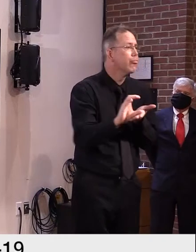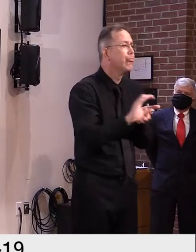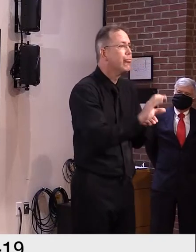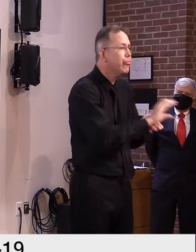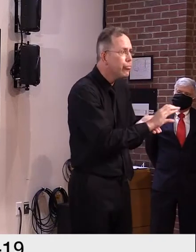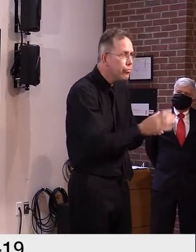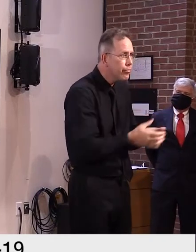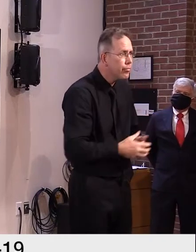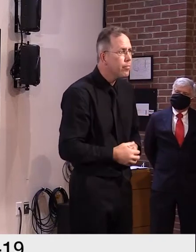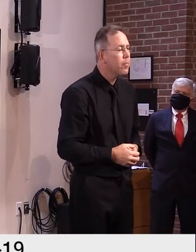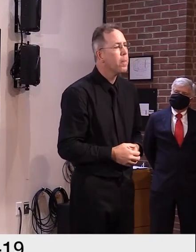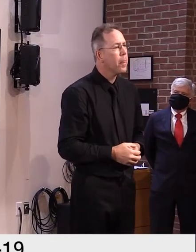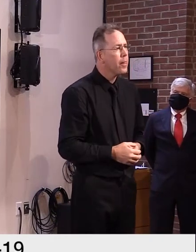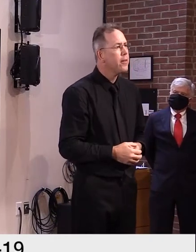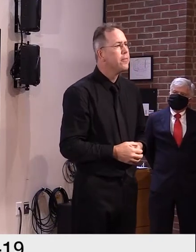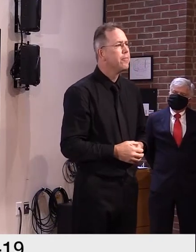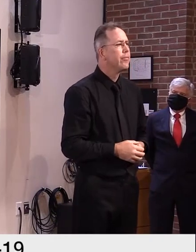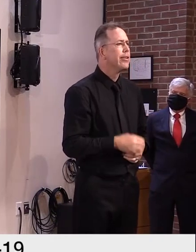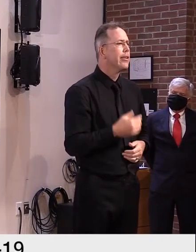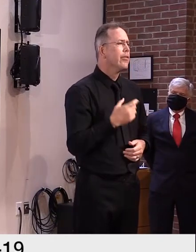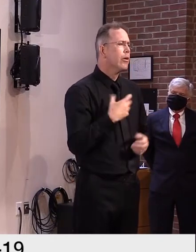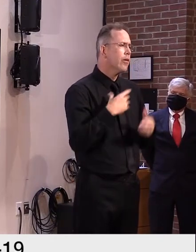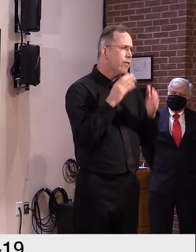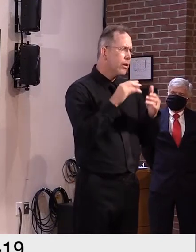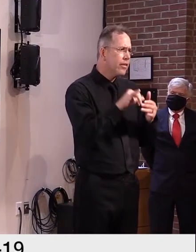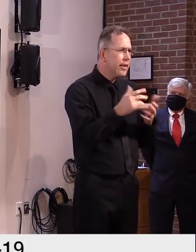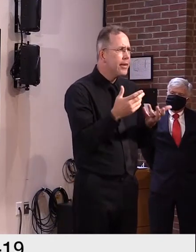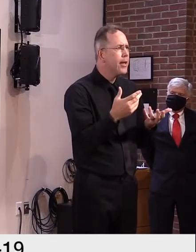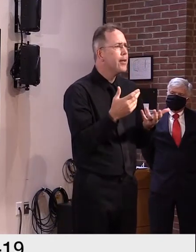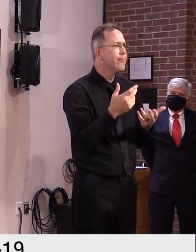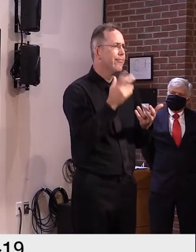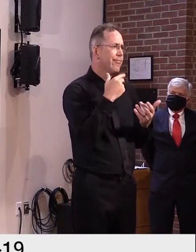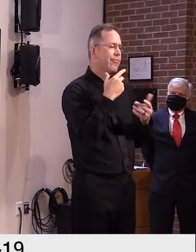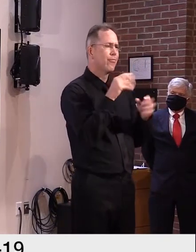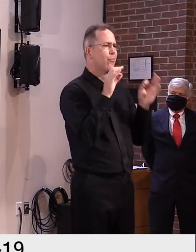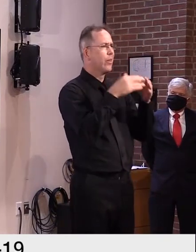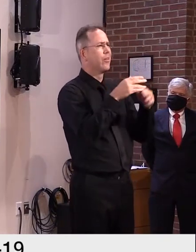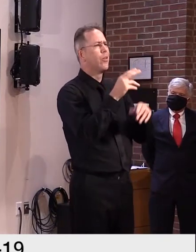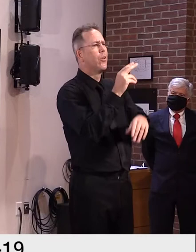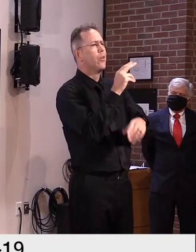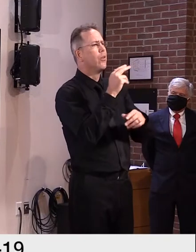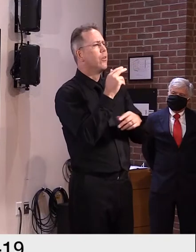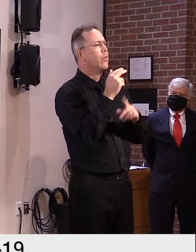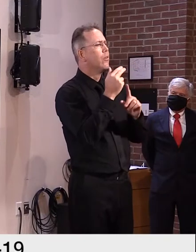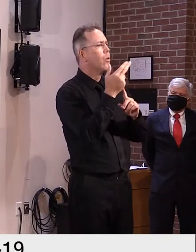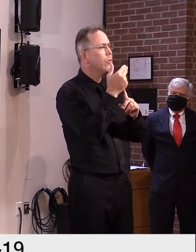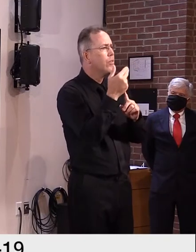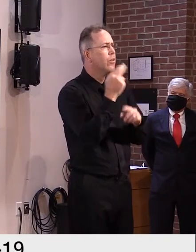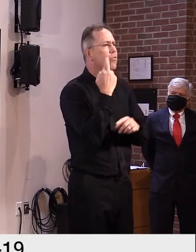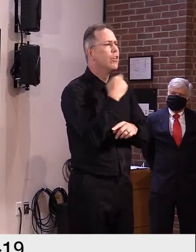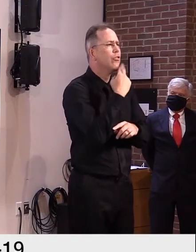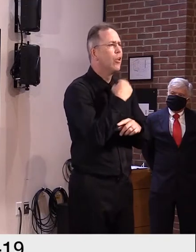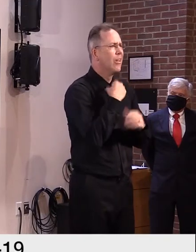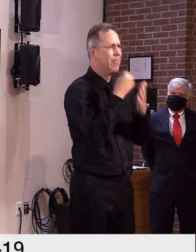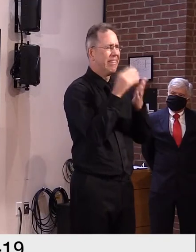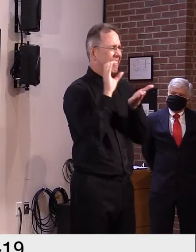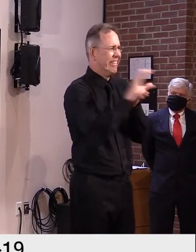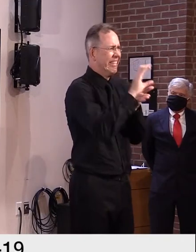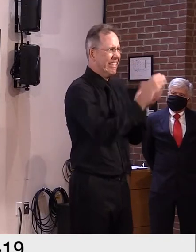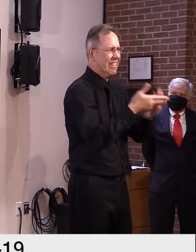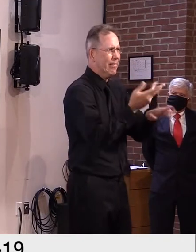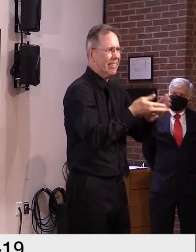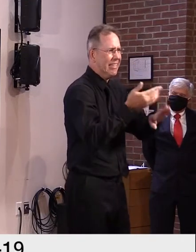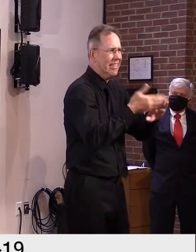hospitality is a sector that I think we'd want to concentrate on. But we would consider other options as well.